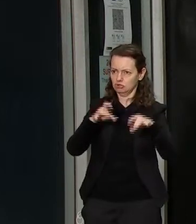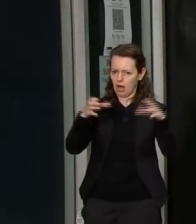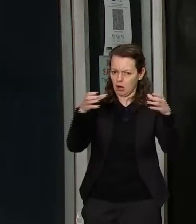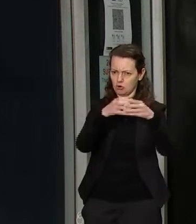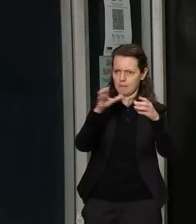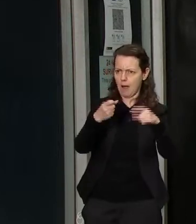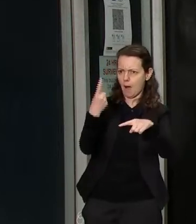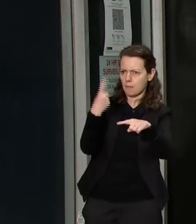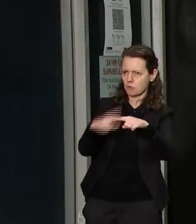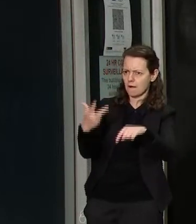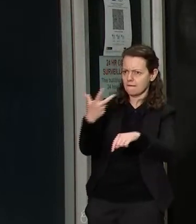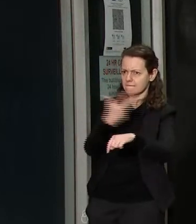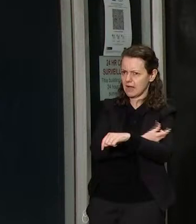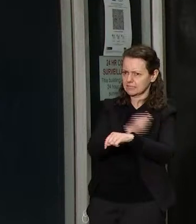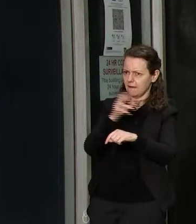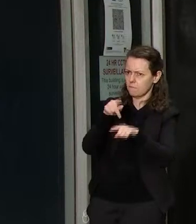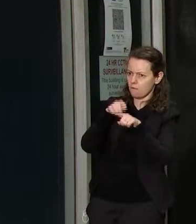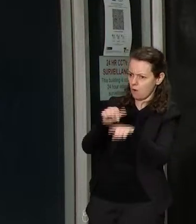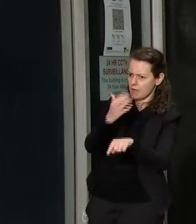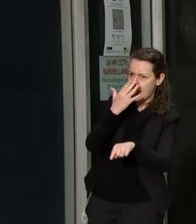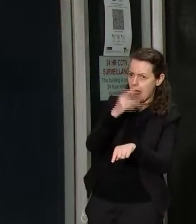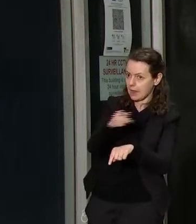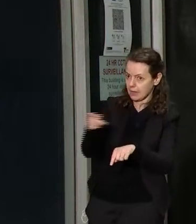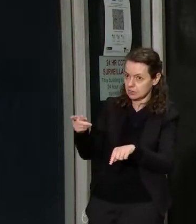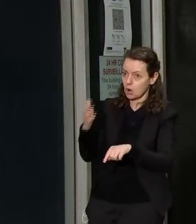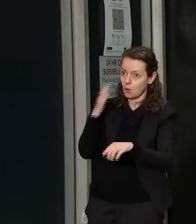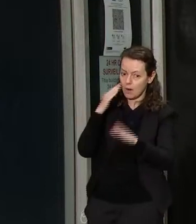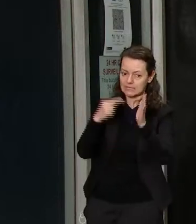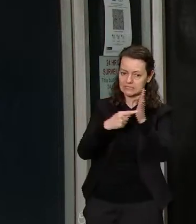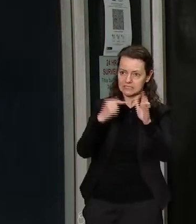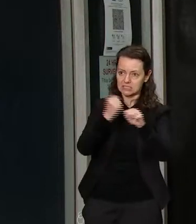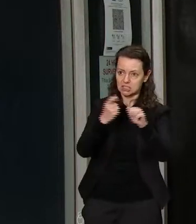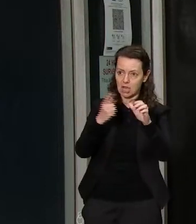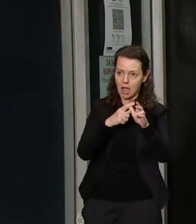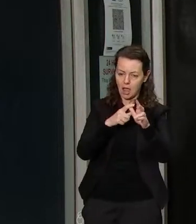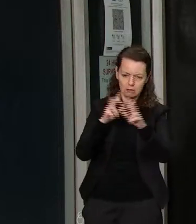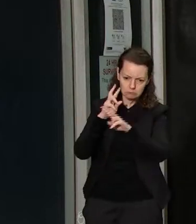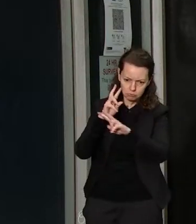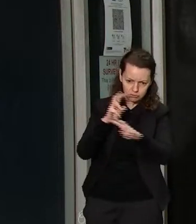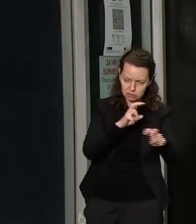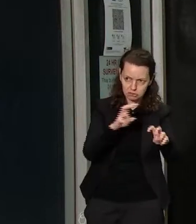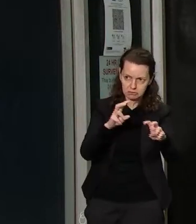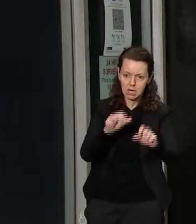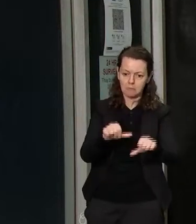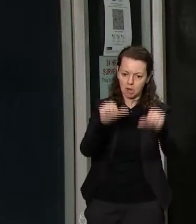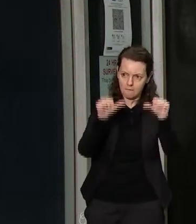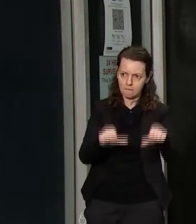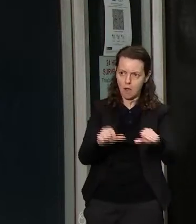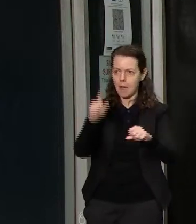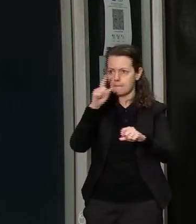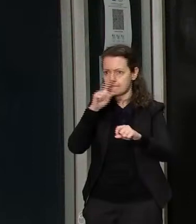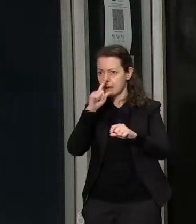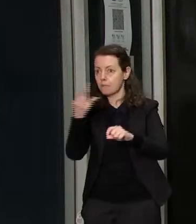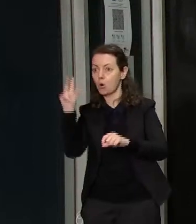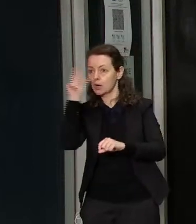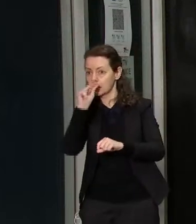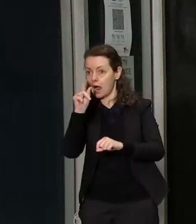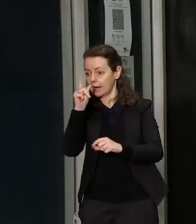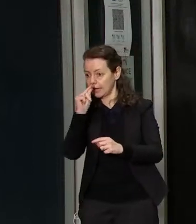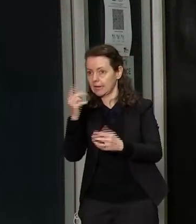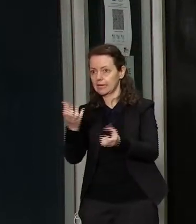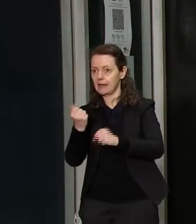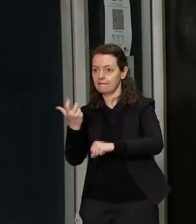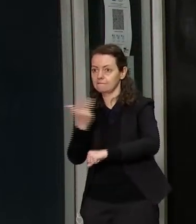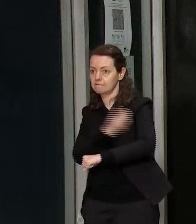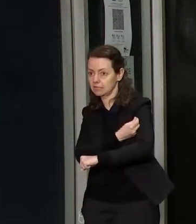use down to that age group. But as soon as it's a registered vaccine on the Australian Register of Therapeutic Goods and that there's